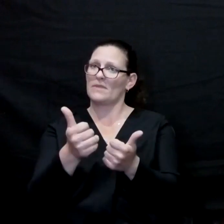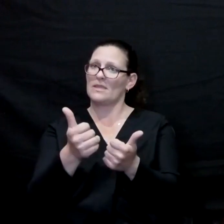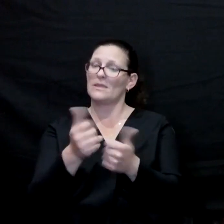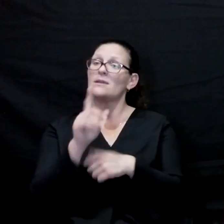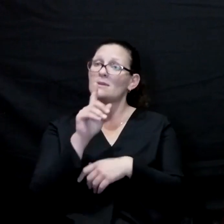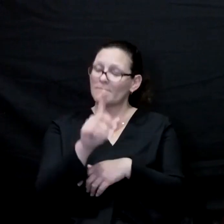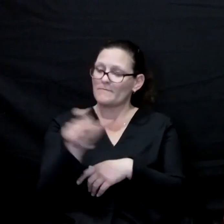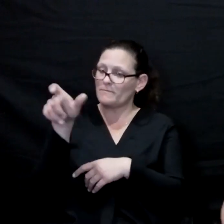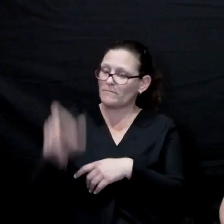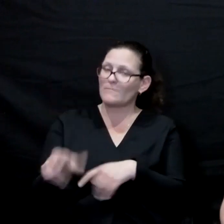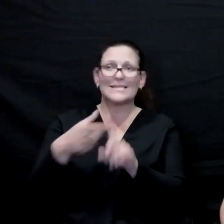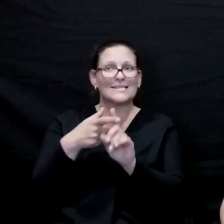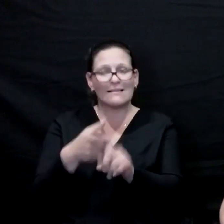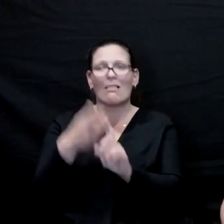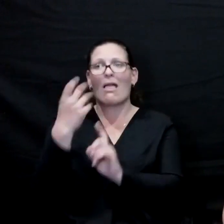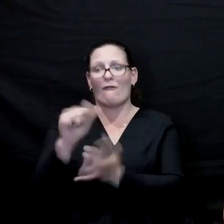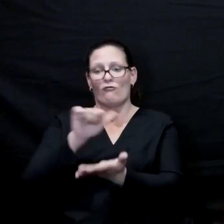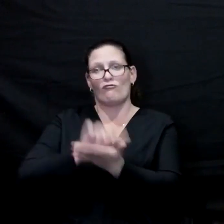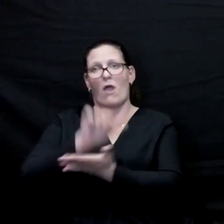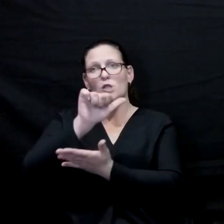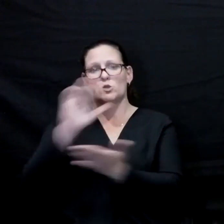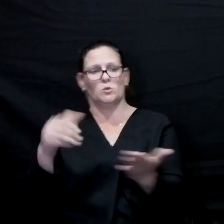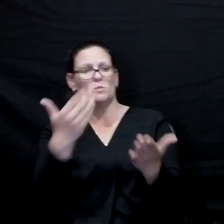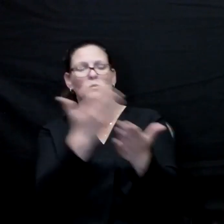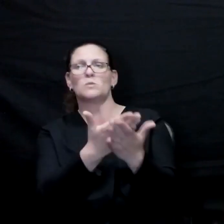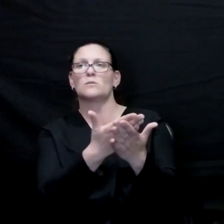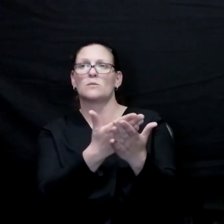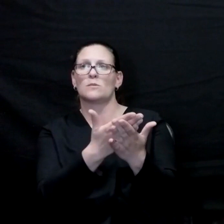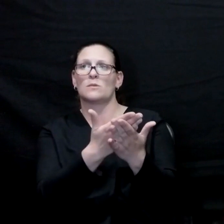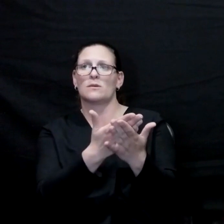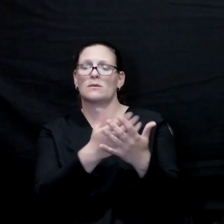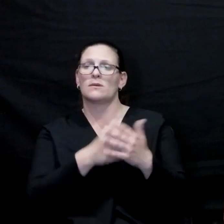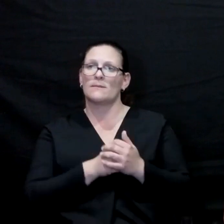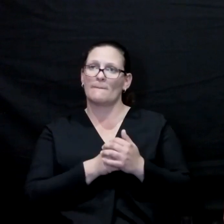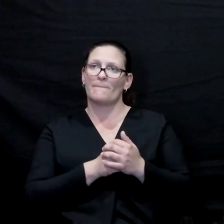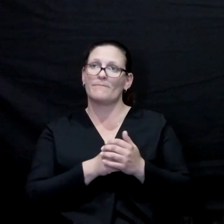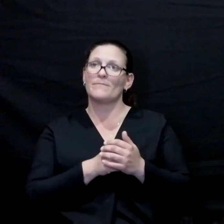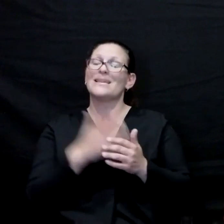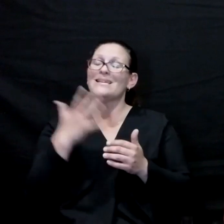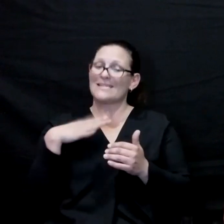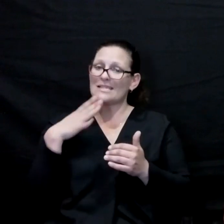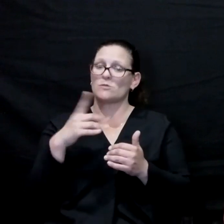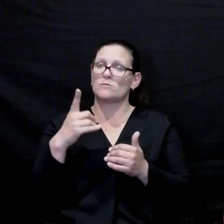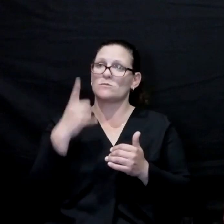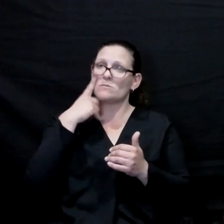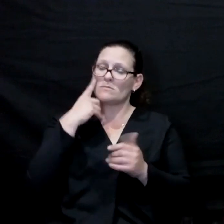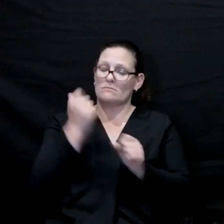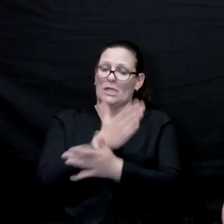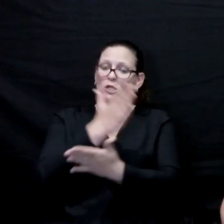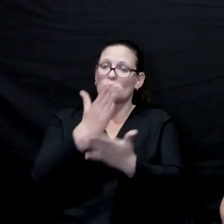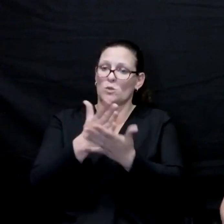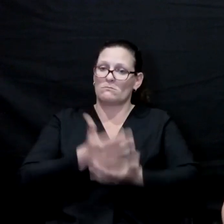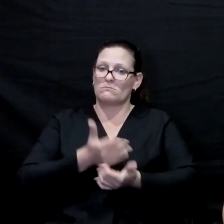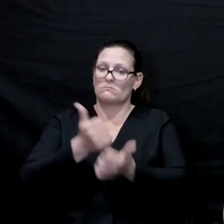in. So there's different ways of also looking at your human rights. But please do not get